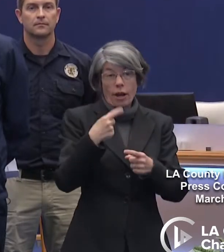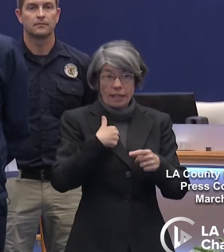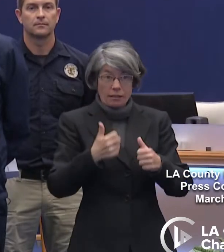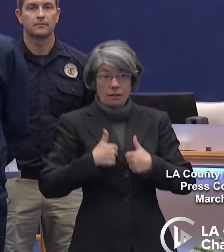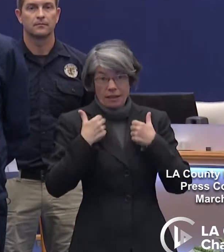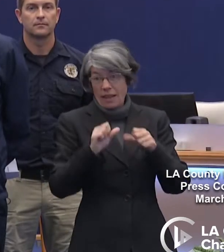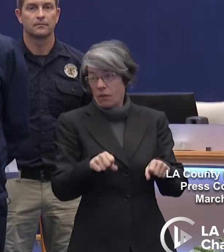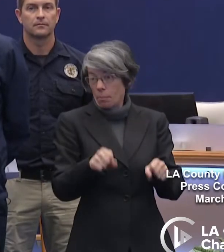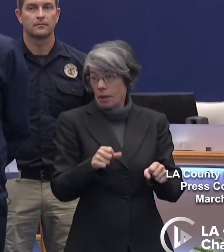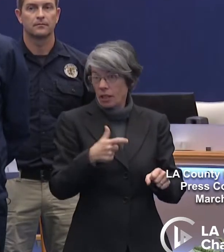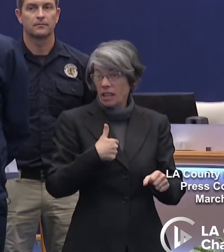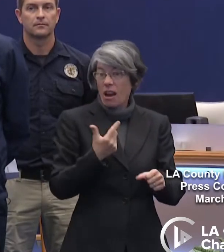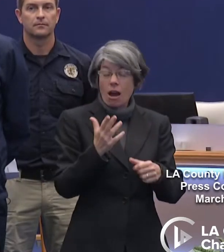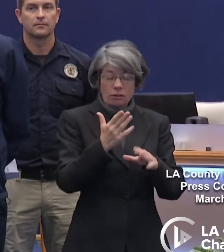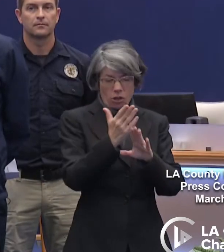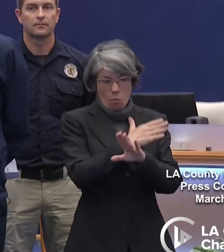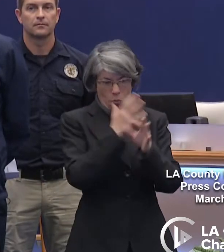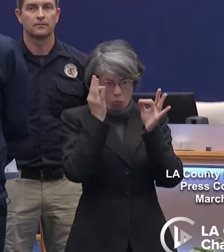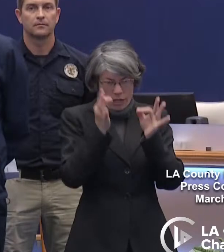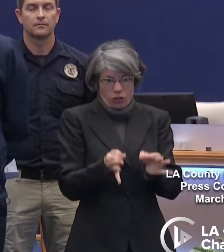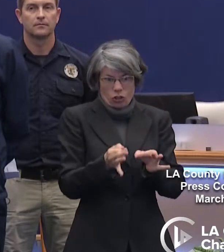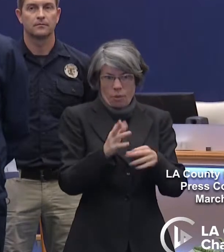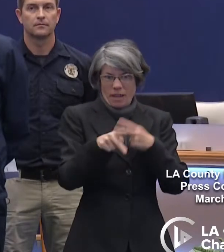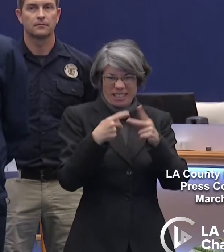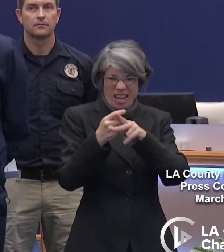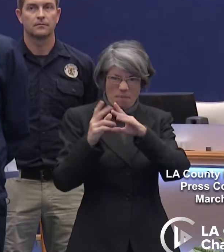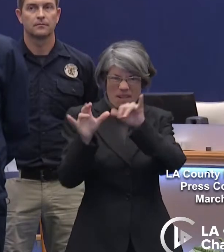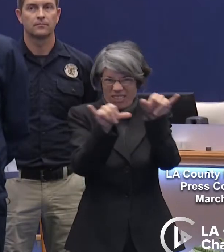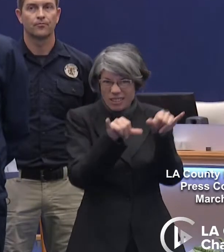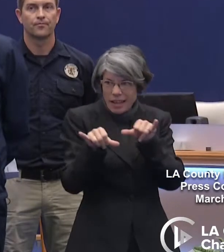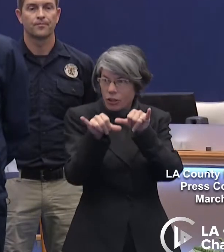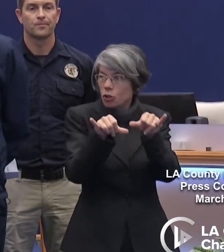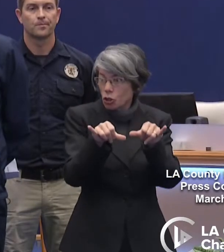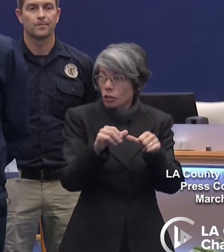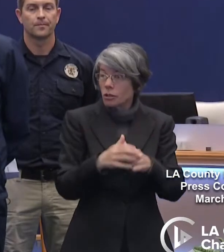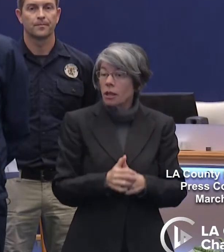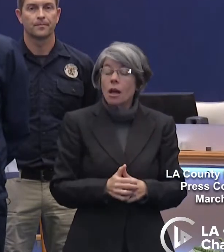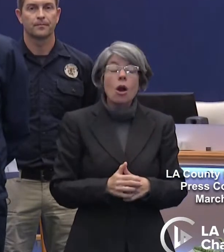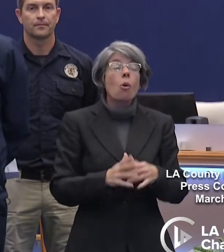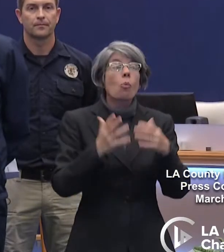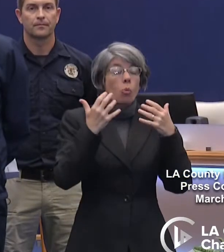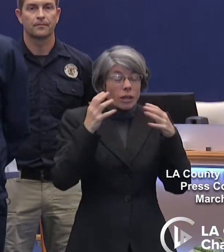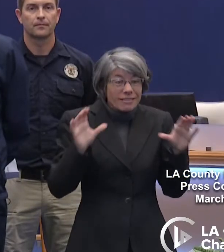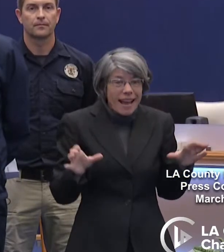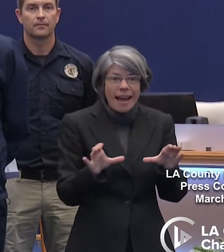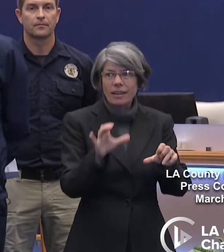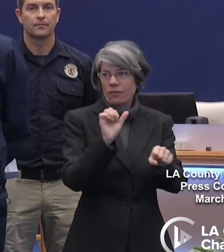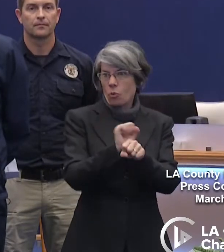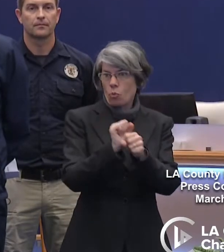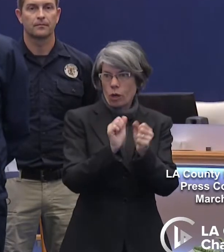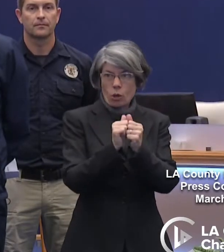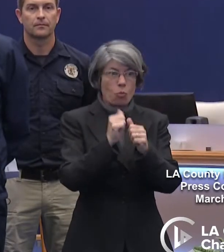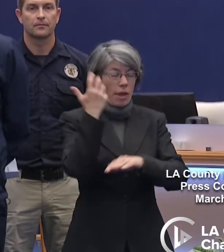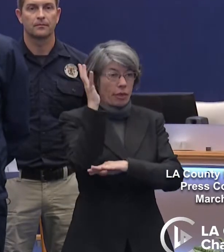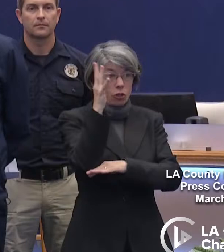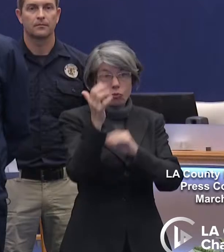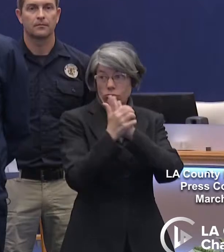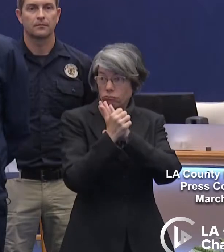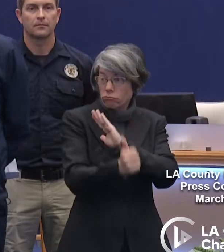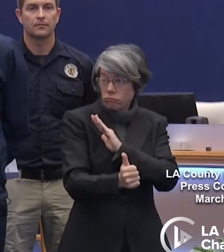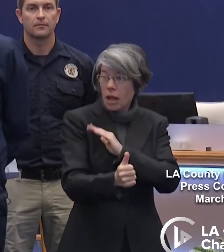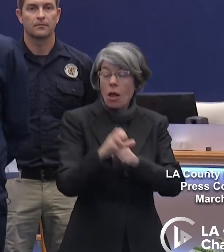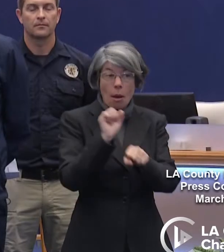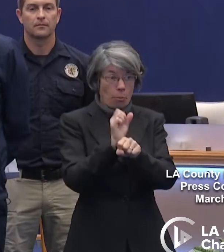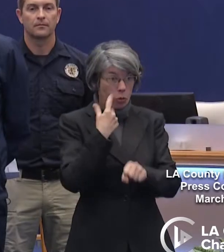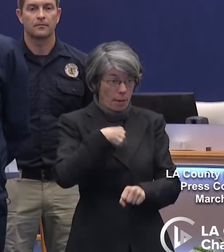viability based on a sort of a predetermined set of standards. We are actively working with arborists that are employed